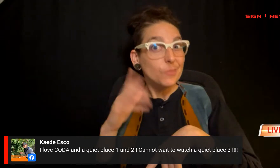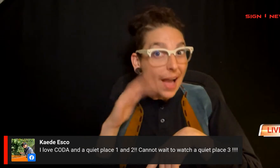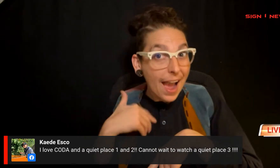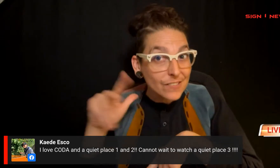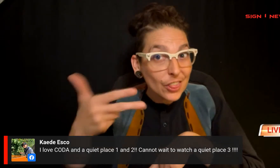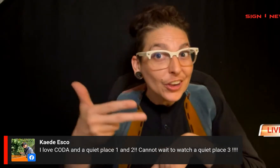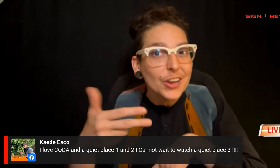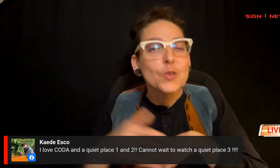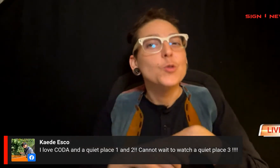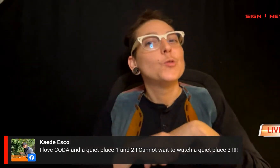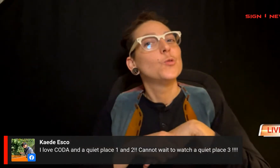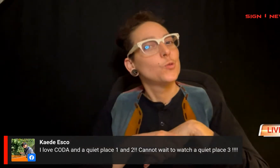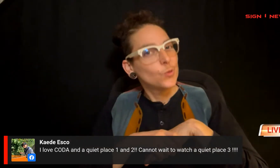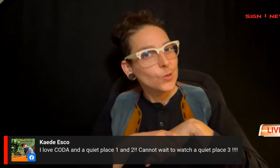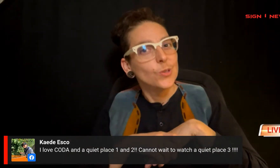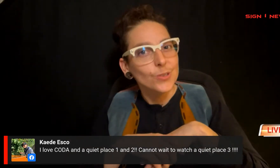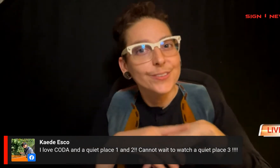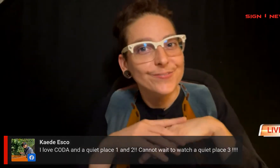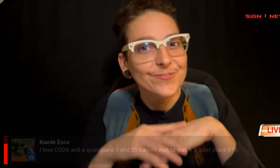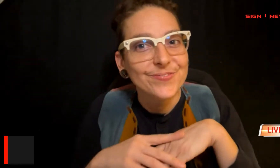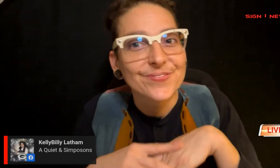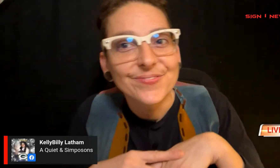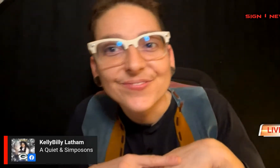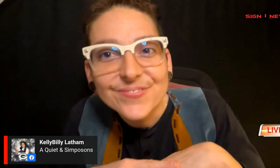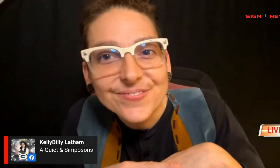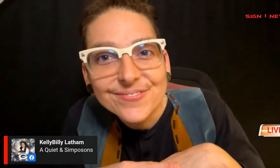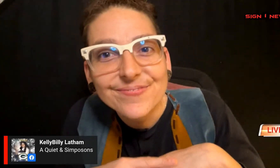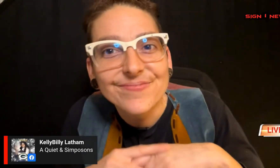you know, now that they have a third.